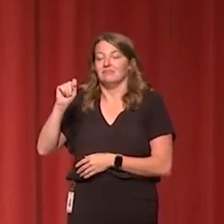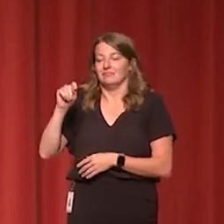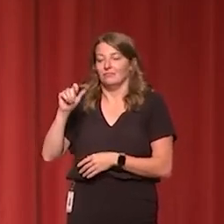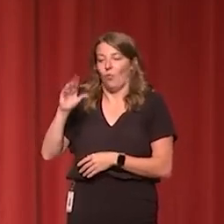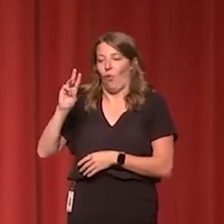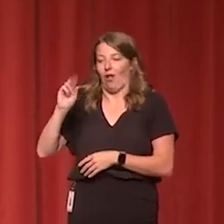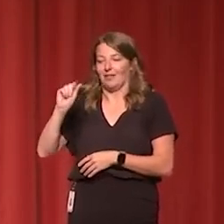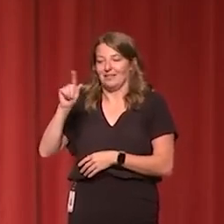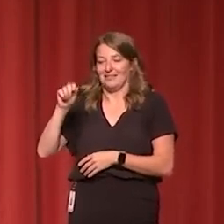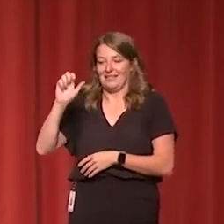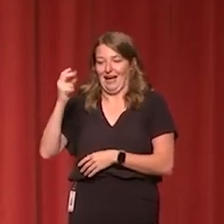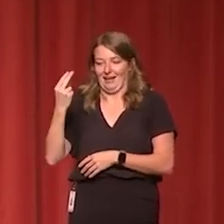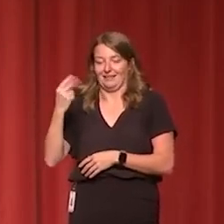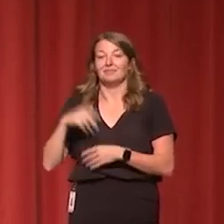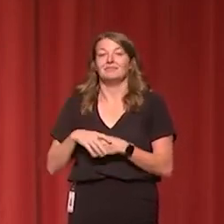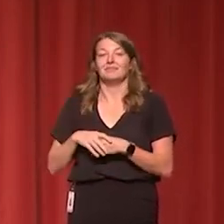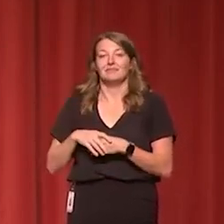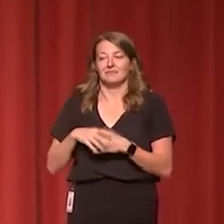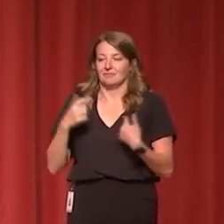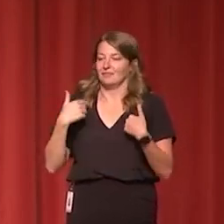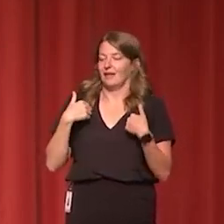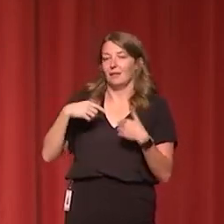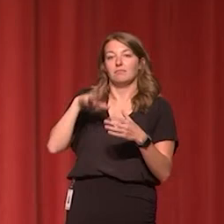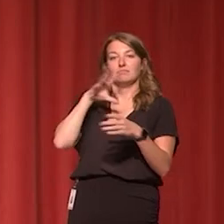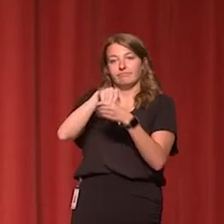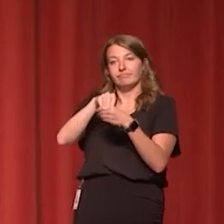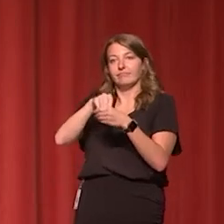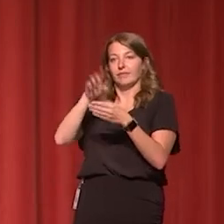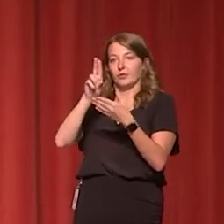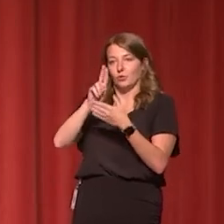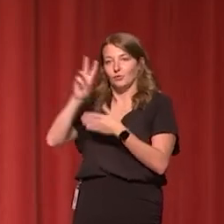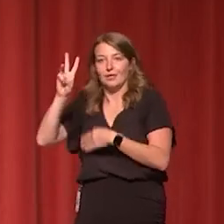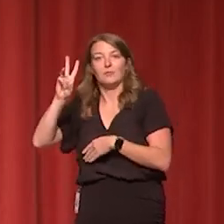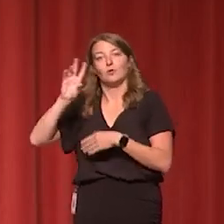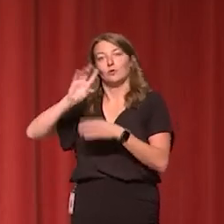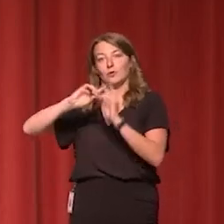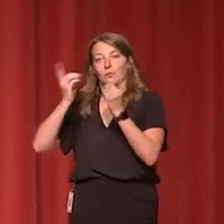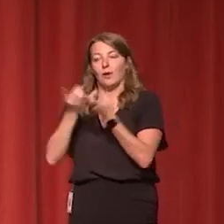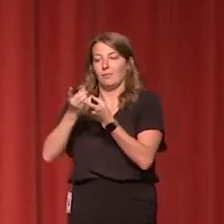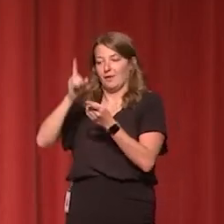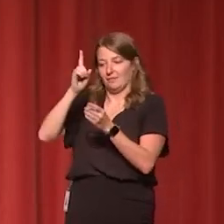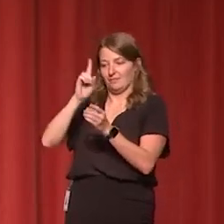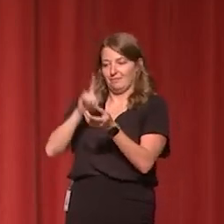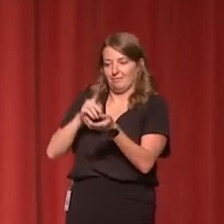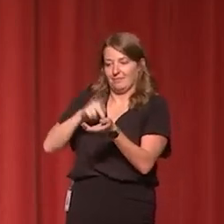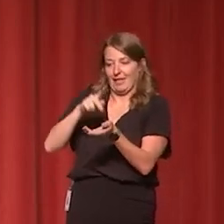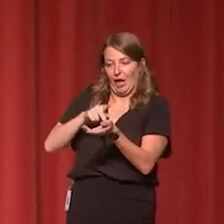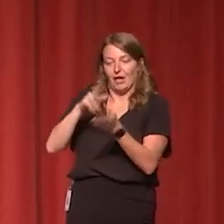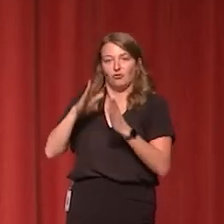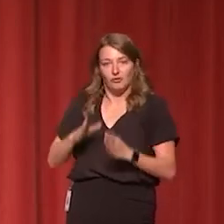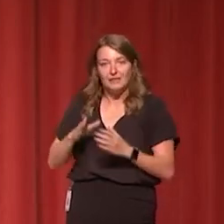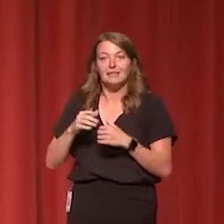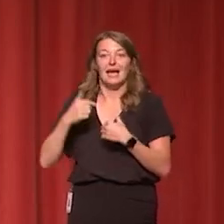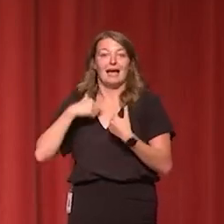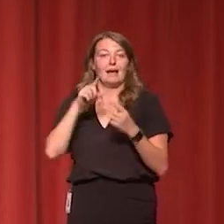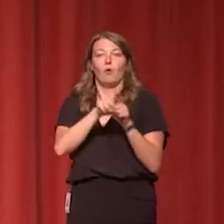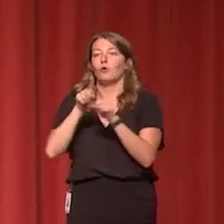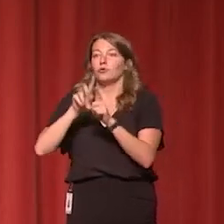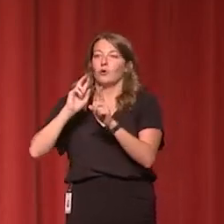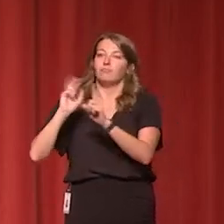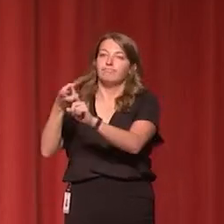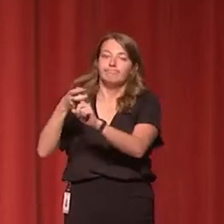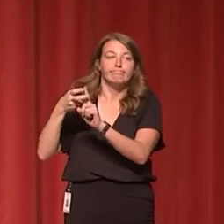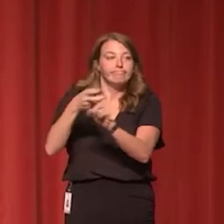geriatric psychiatrist at the UW Department of Psychiatry, and I am the co-core leader of the Outreach, Recruitment, and